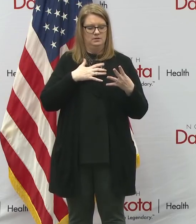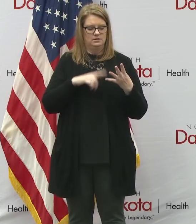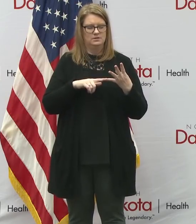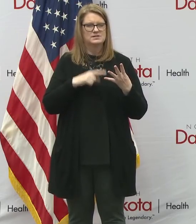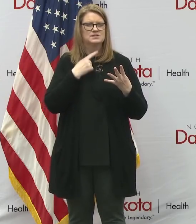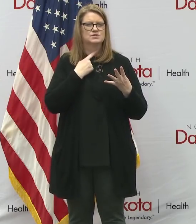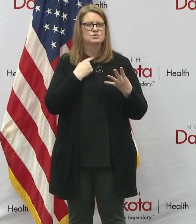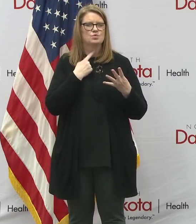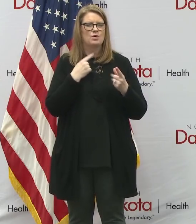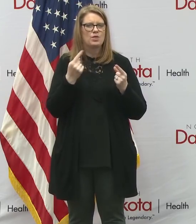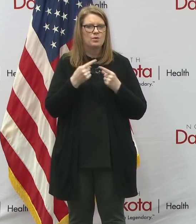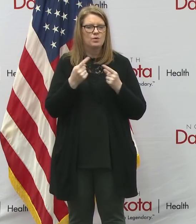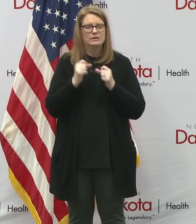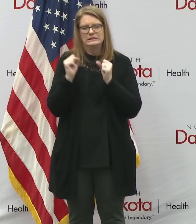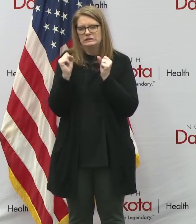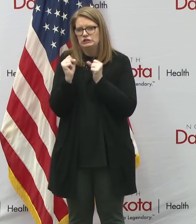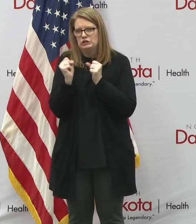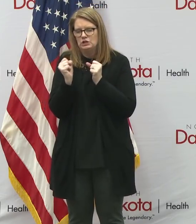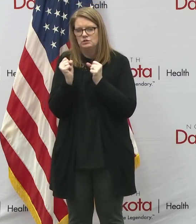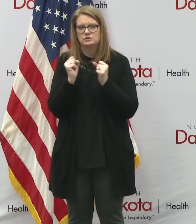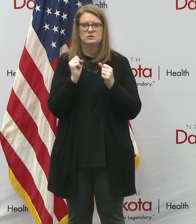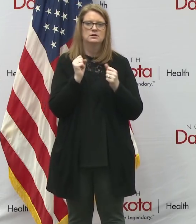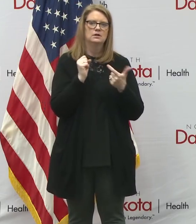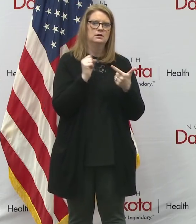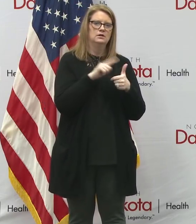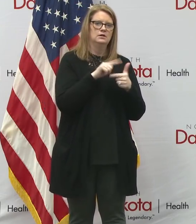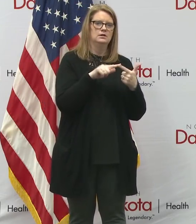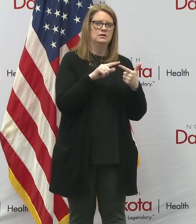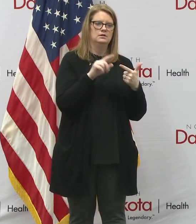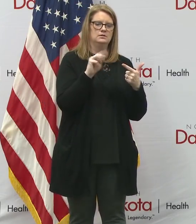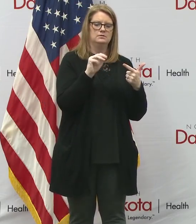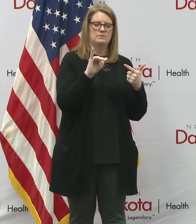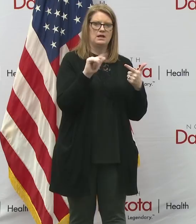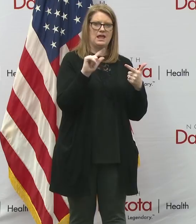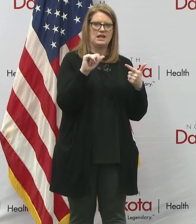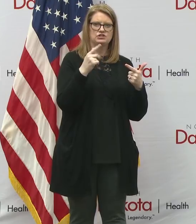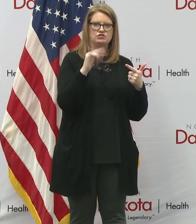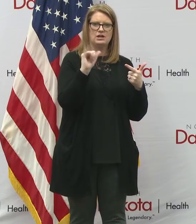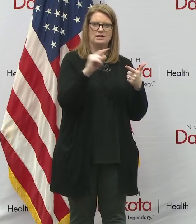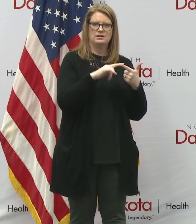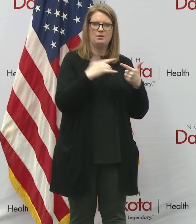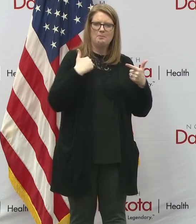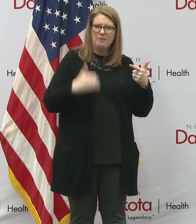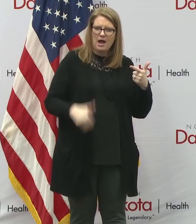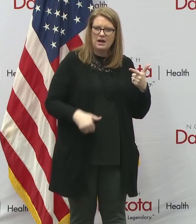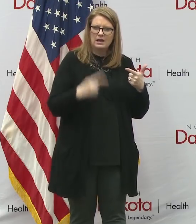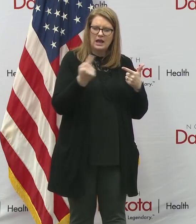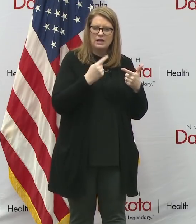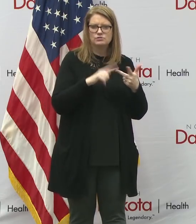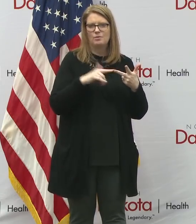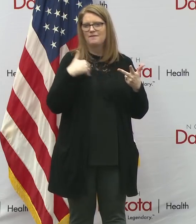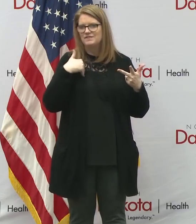sore throat, chills, myalgia, which is those body aches, or fatigue.